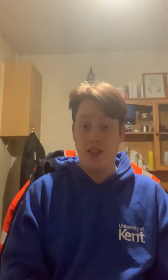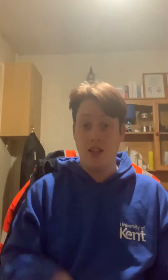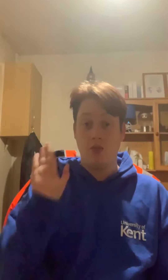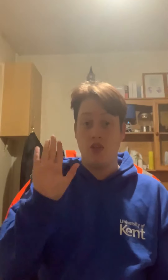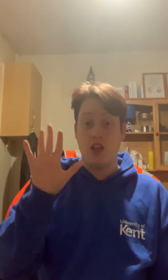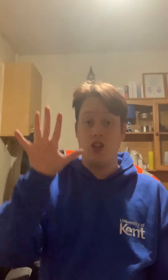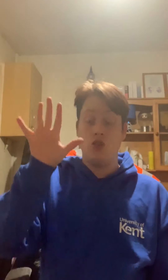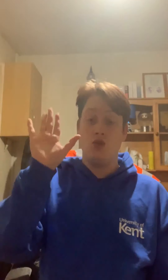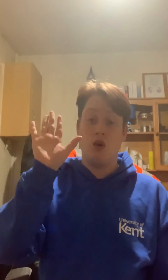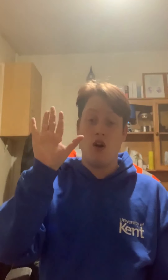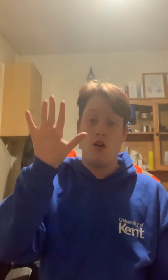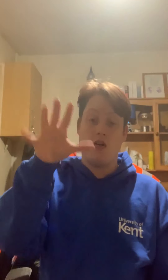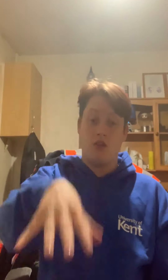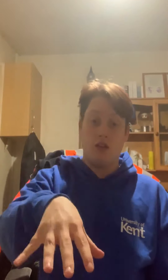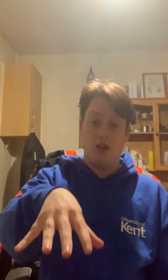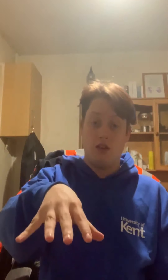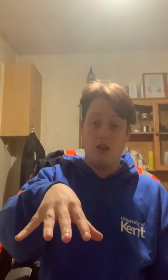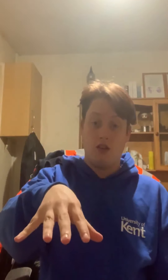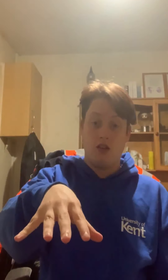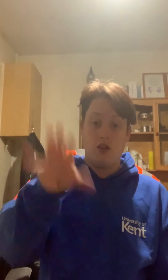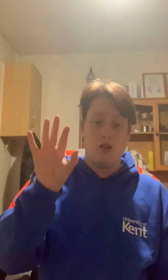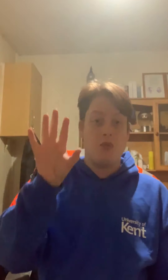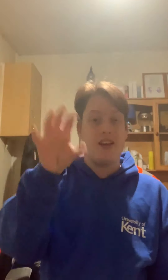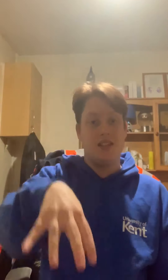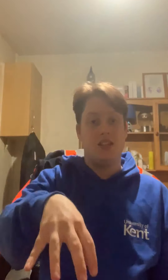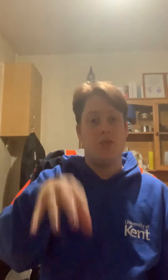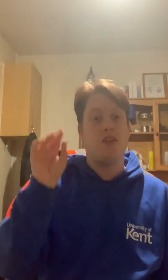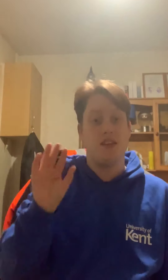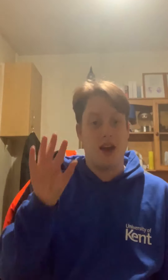is pretend you are placing something down.